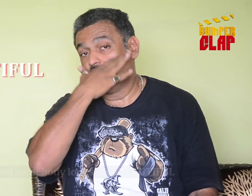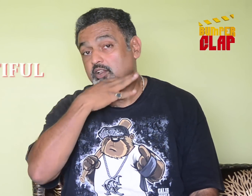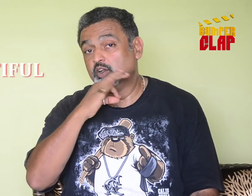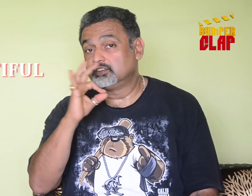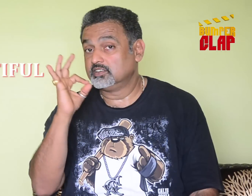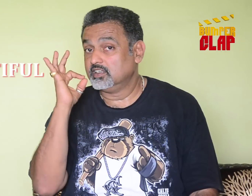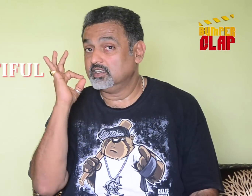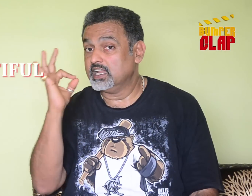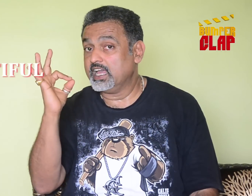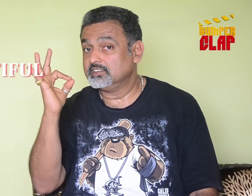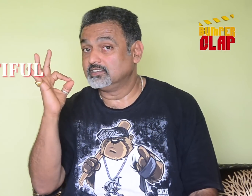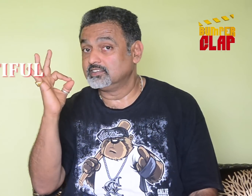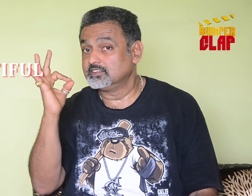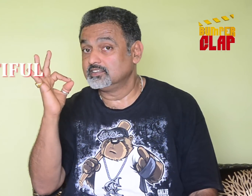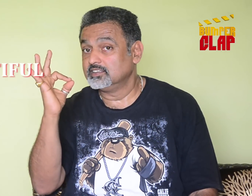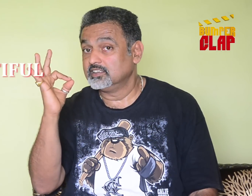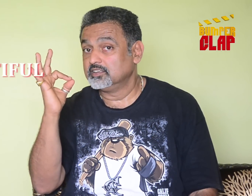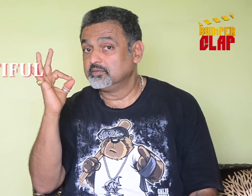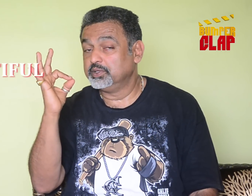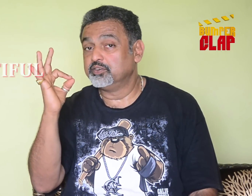Beautiful. Looks nice. Beautiful.